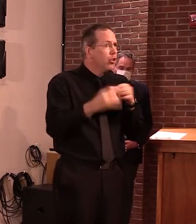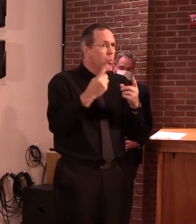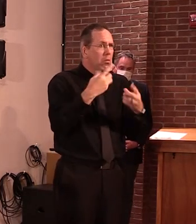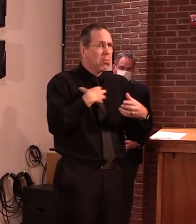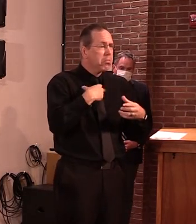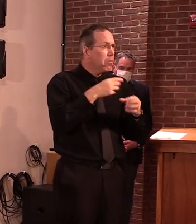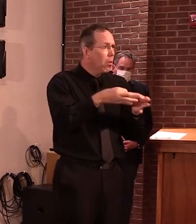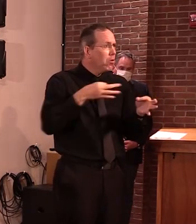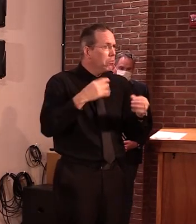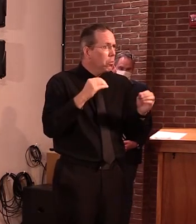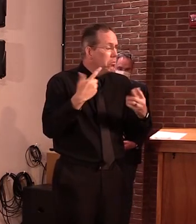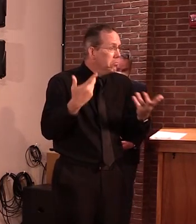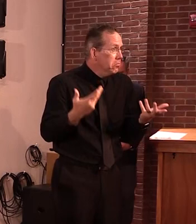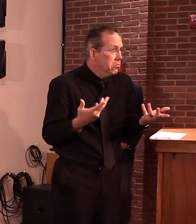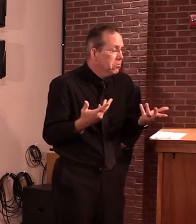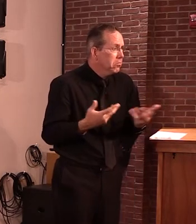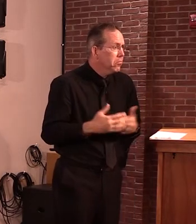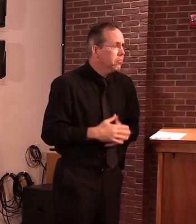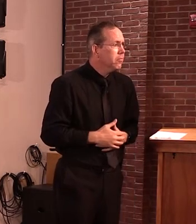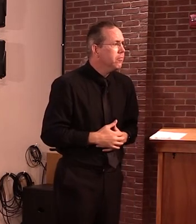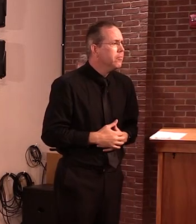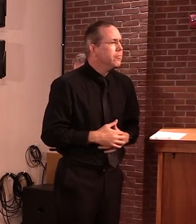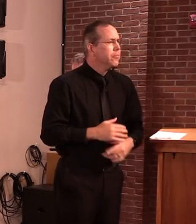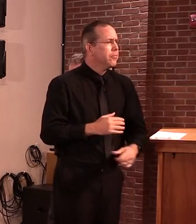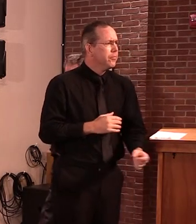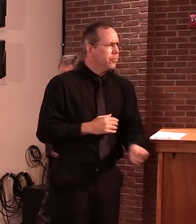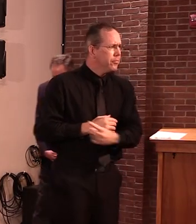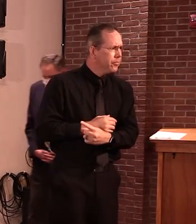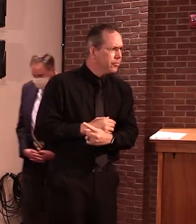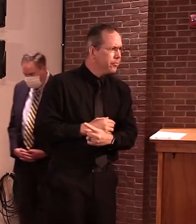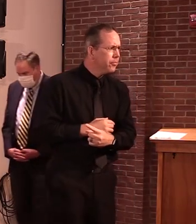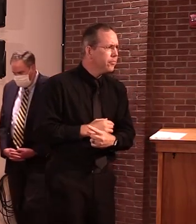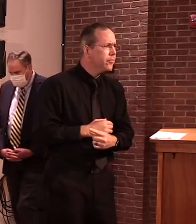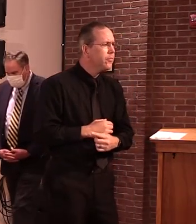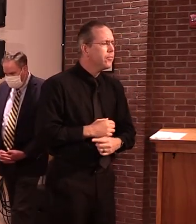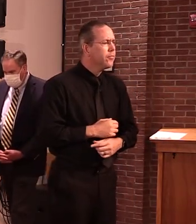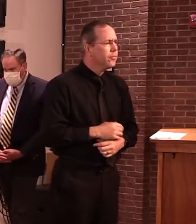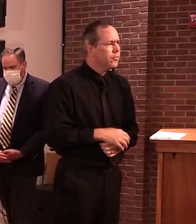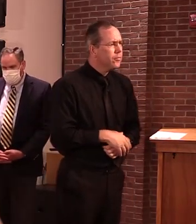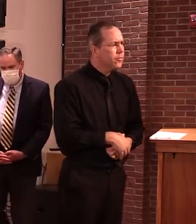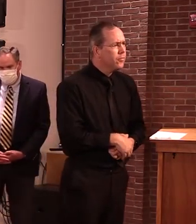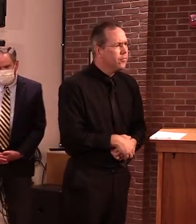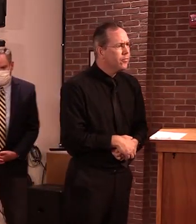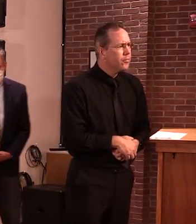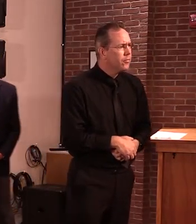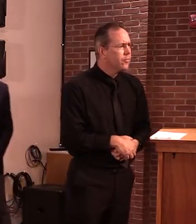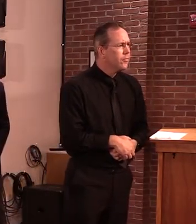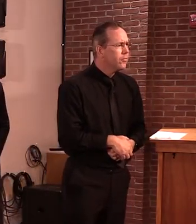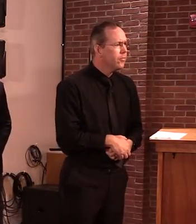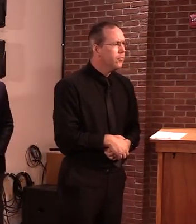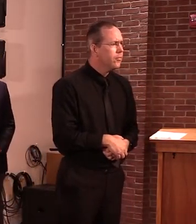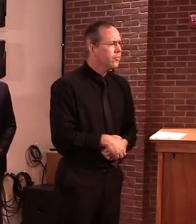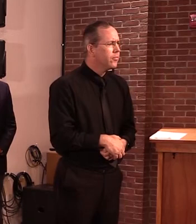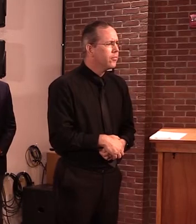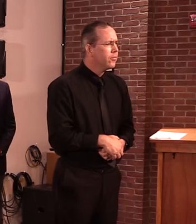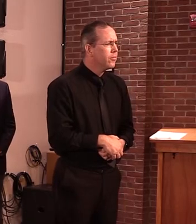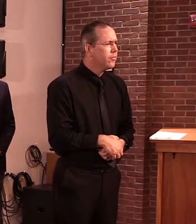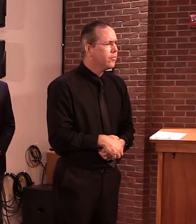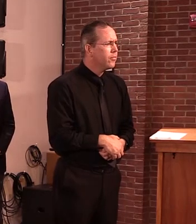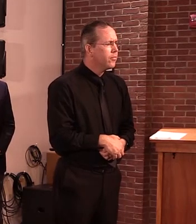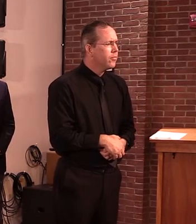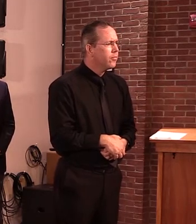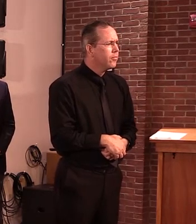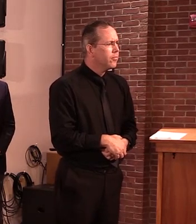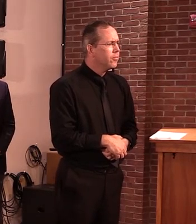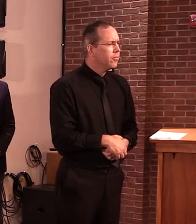Okay, and for Secretary French and Secretary Moore, obviously Major League Baseball didn't get off to a good start, and I understand both of